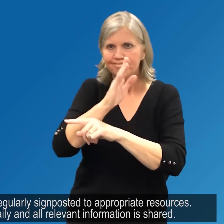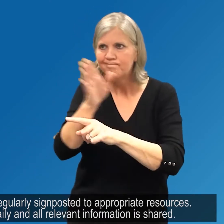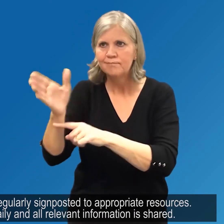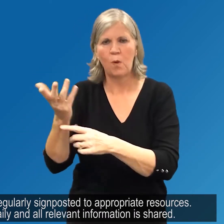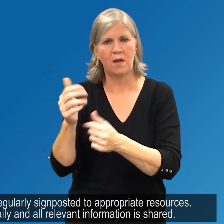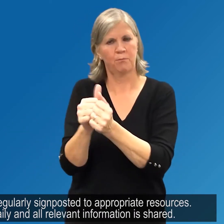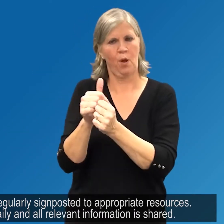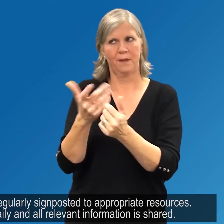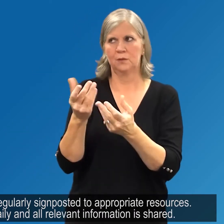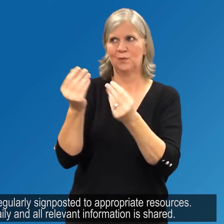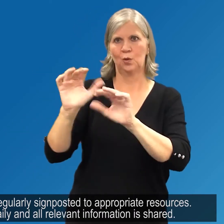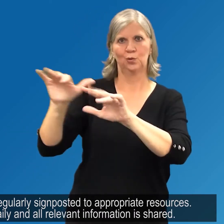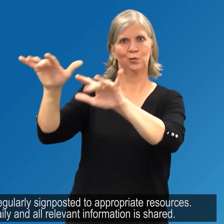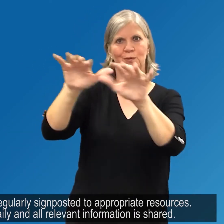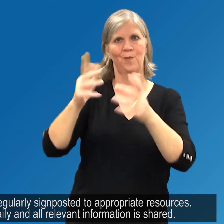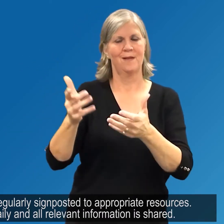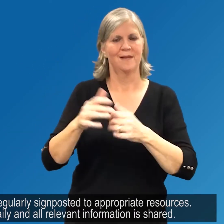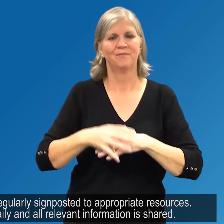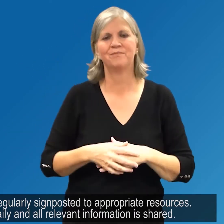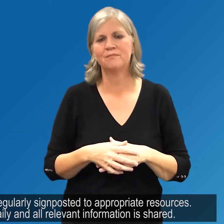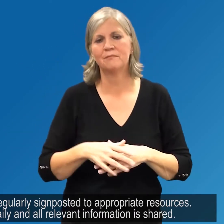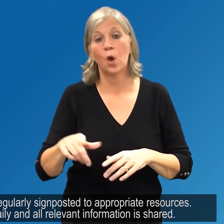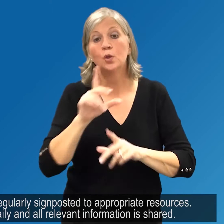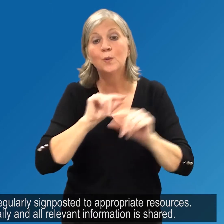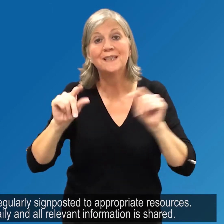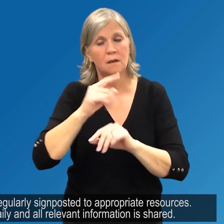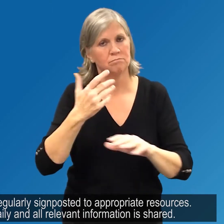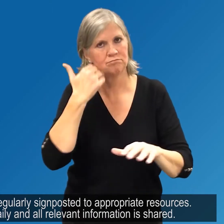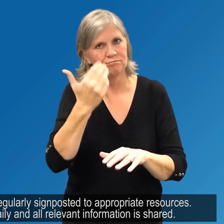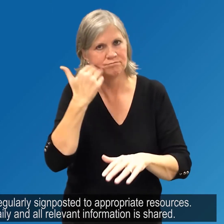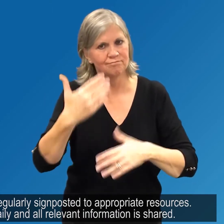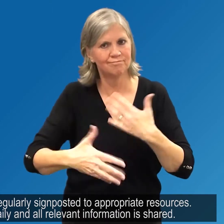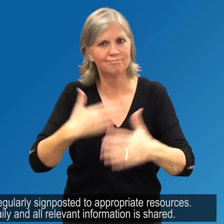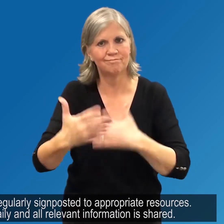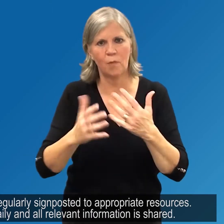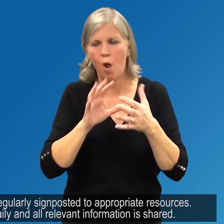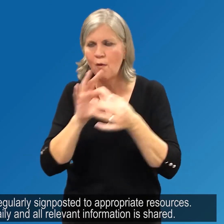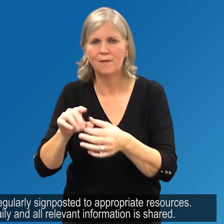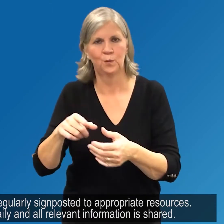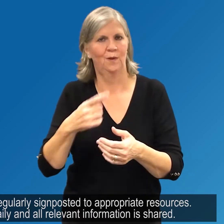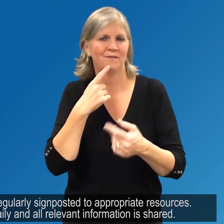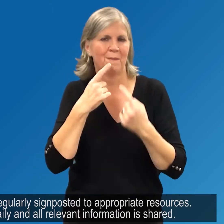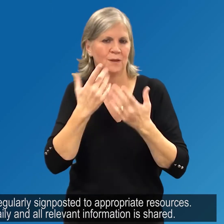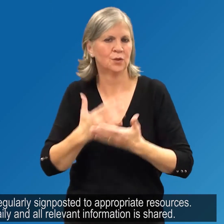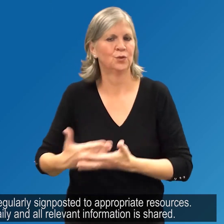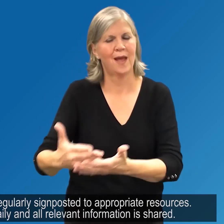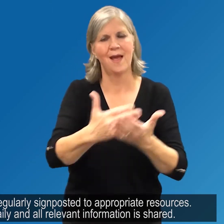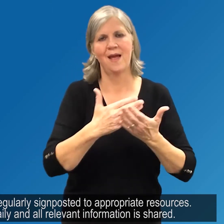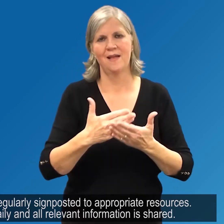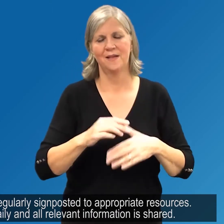Family/pupils are regularly signposted to appropriate resources. Twitter is used daily and all relevant information is